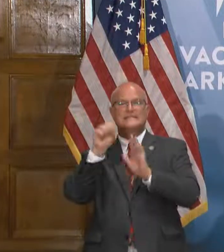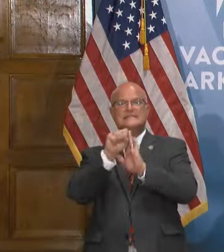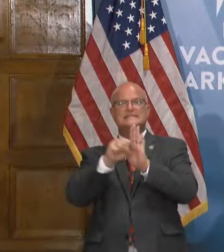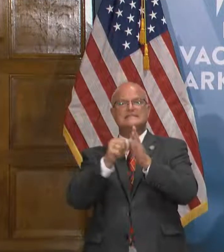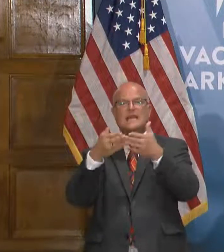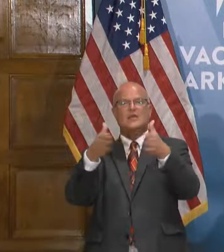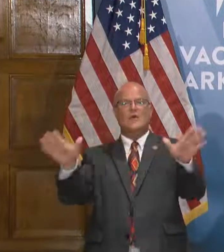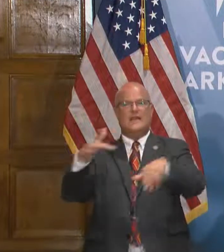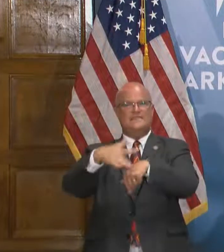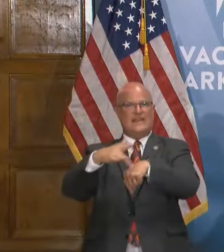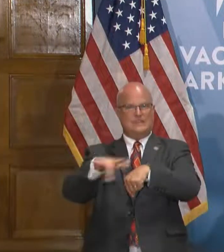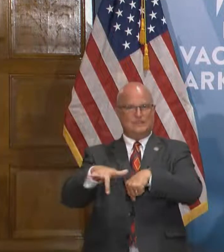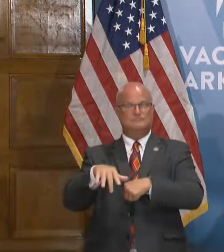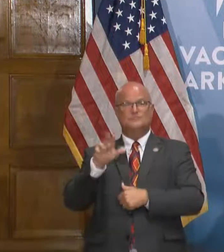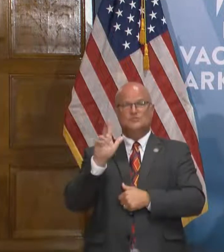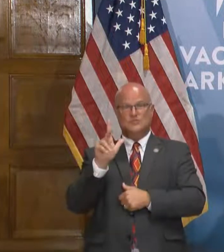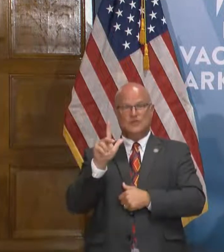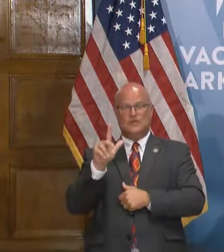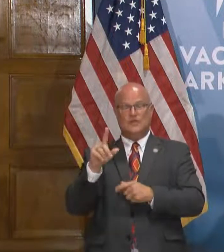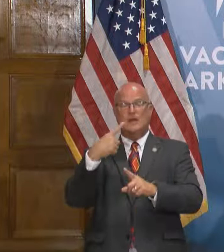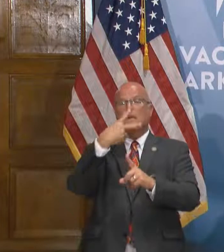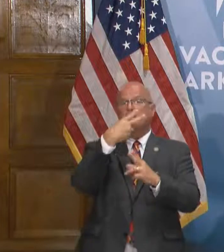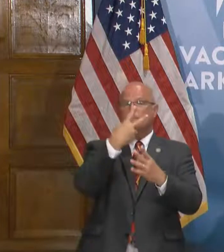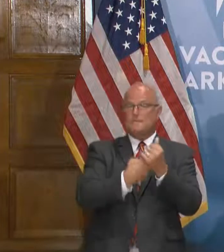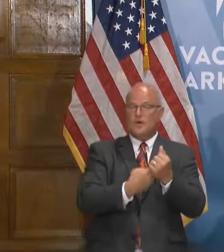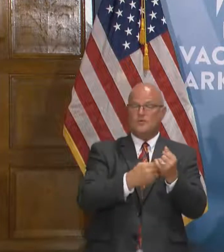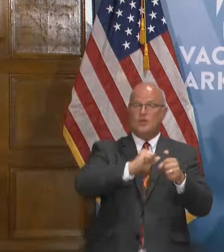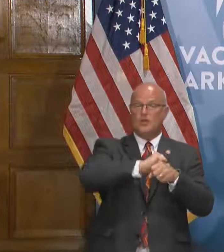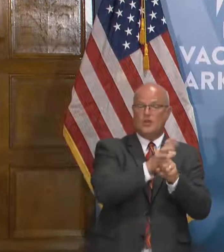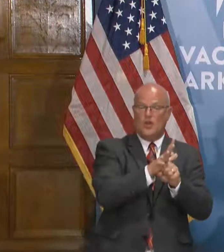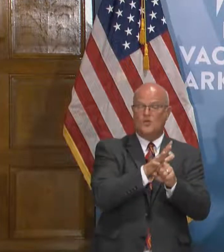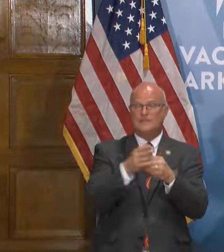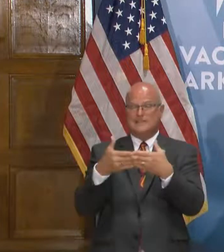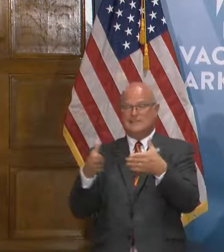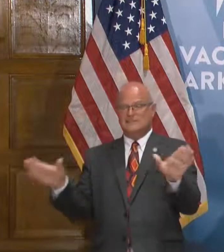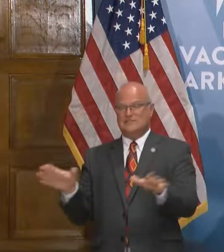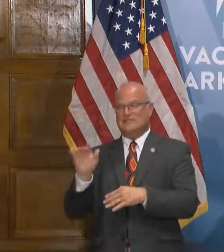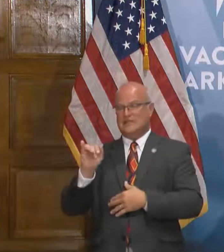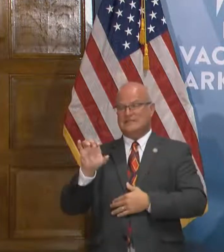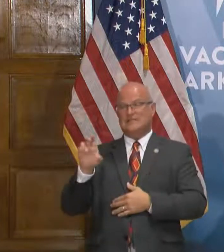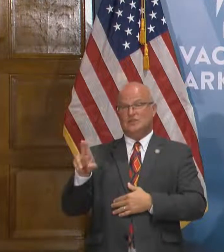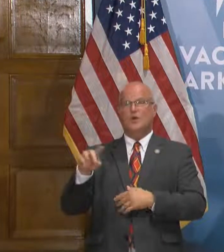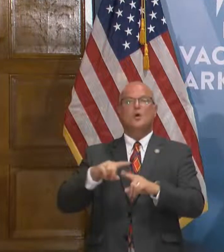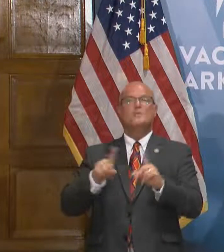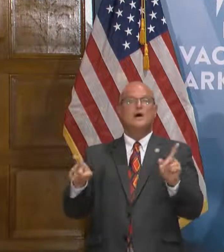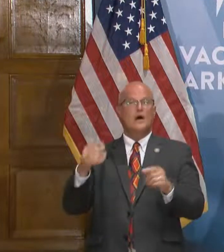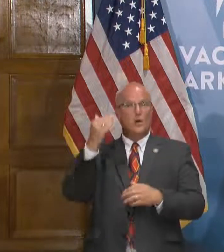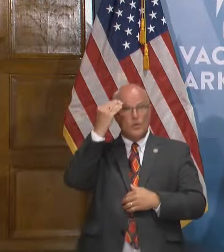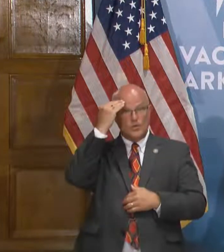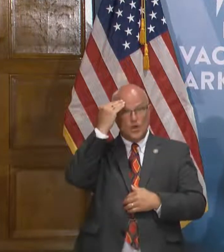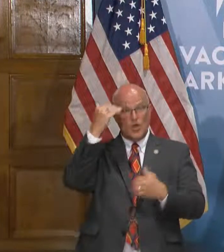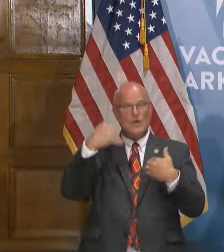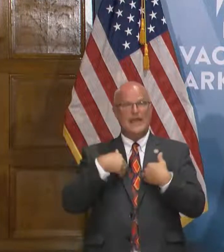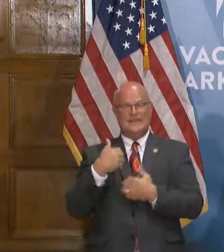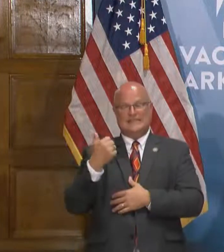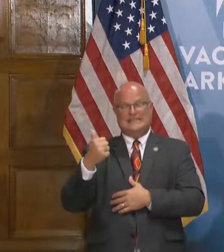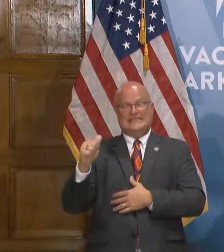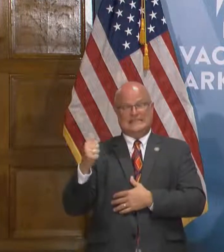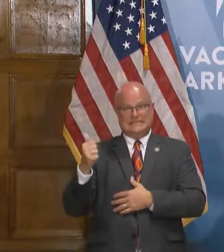statewide. This includes both COVID and general ICU, but we do know that we have at least